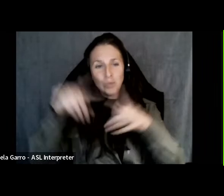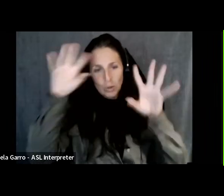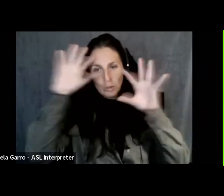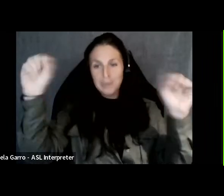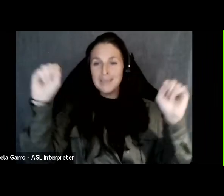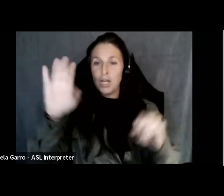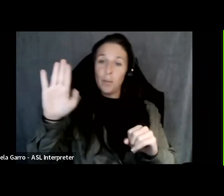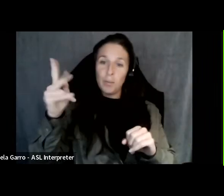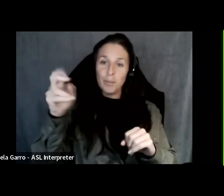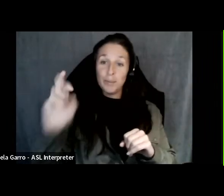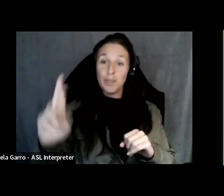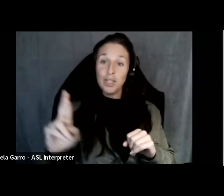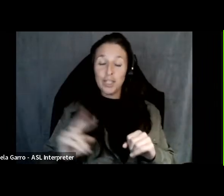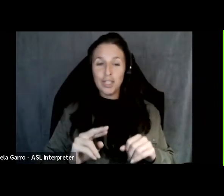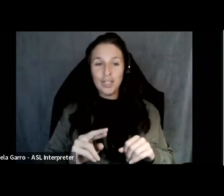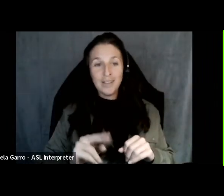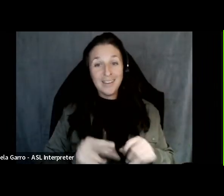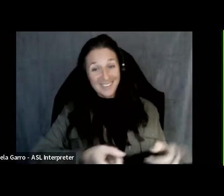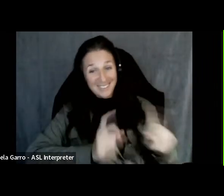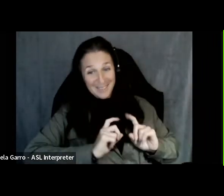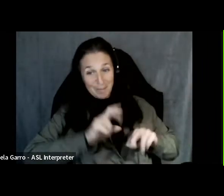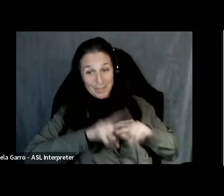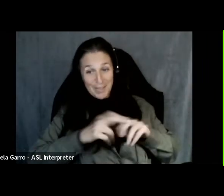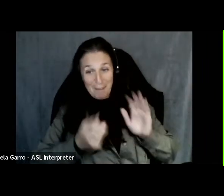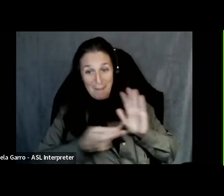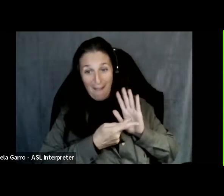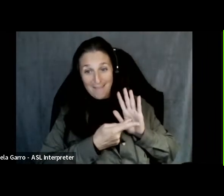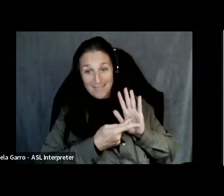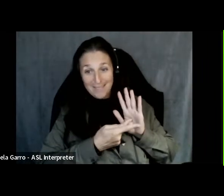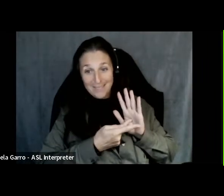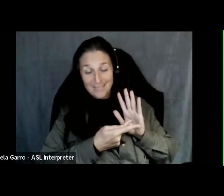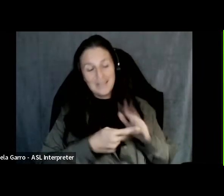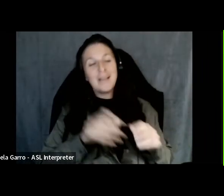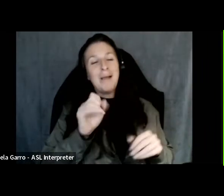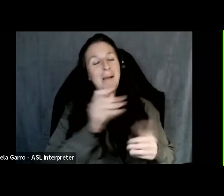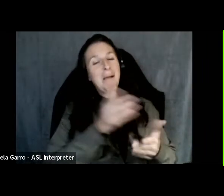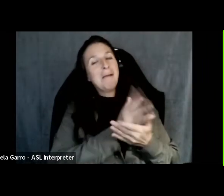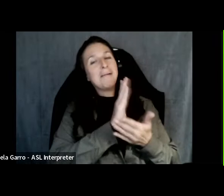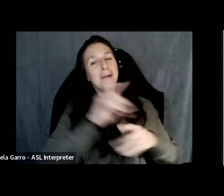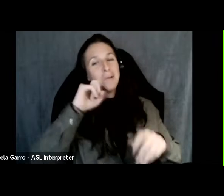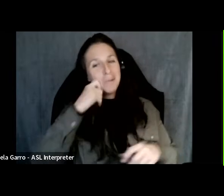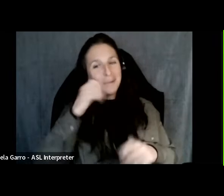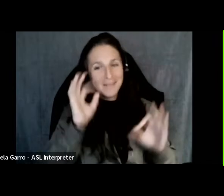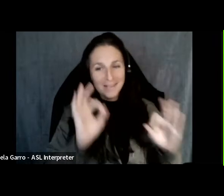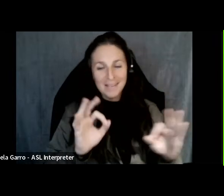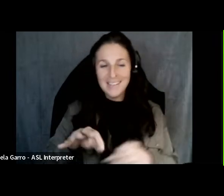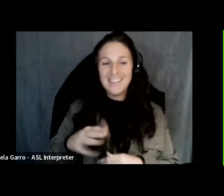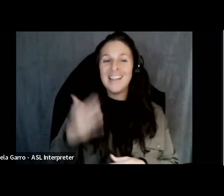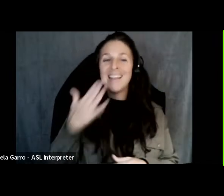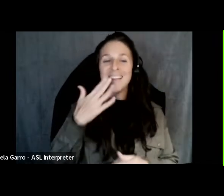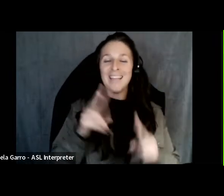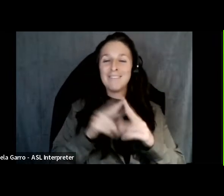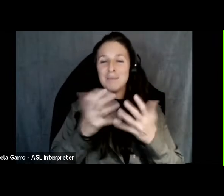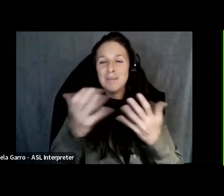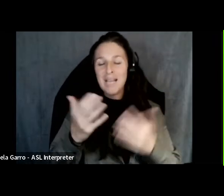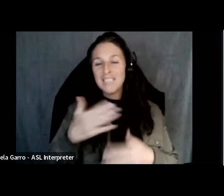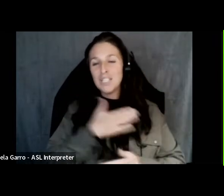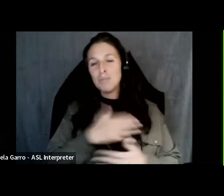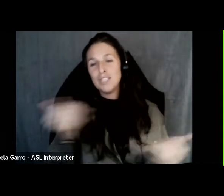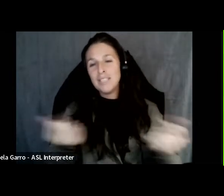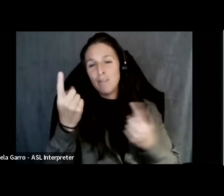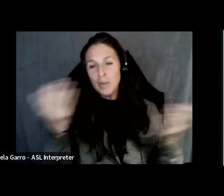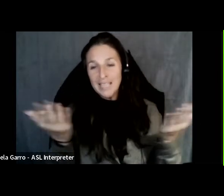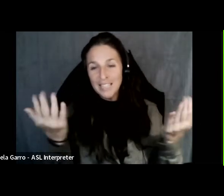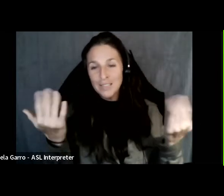Booker. You'll give me the chair back? Absolutely. All right, cool. Thank you very much. I appreciate everyone being here